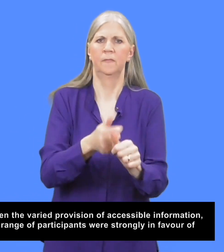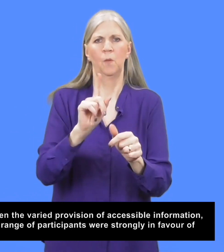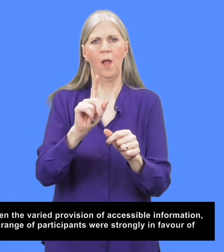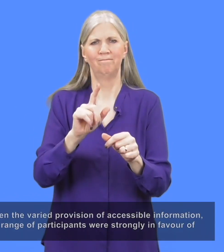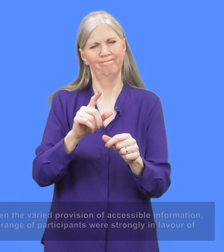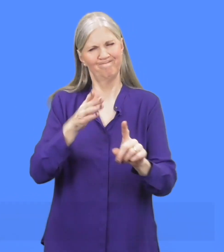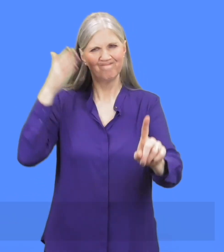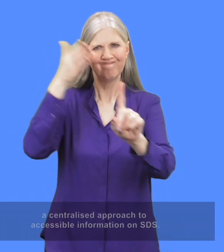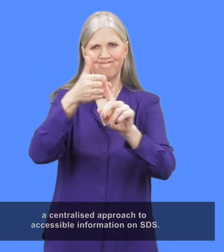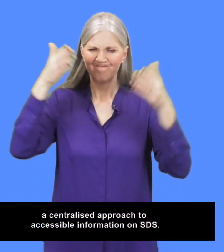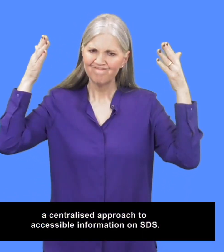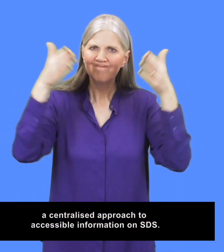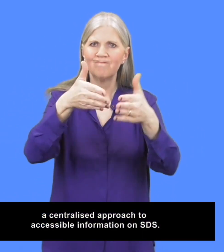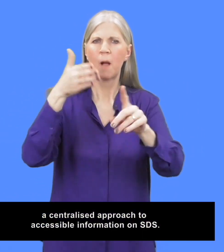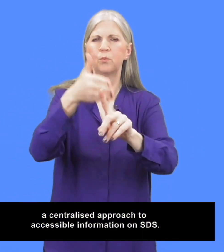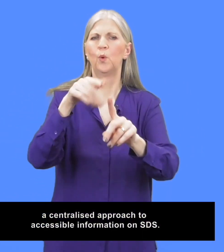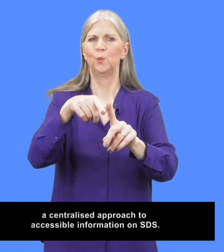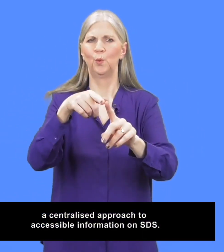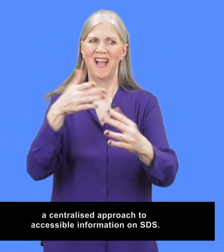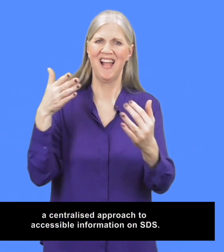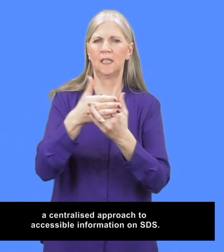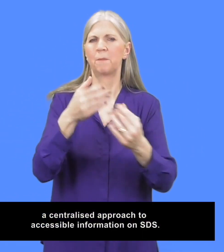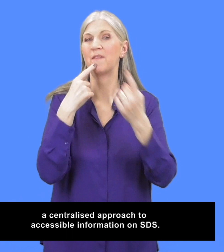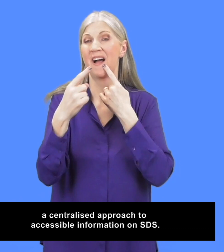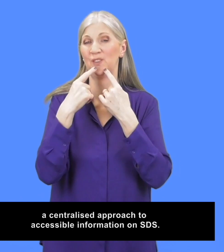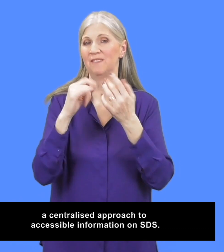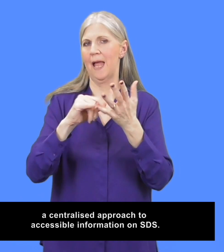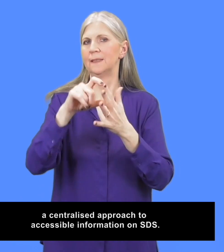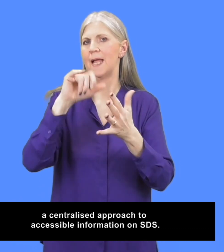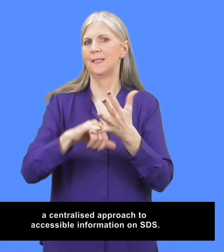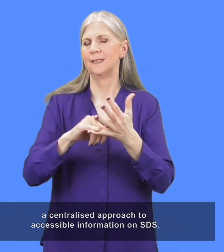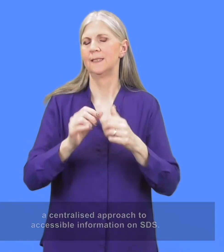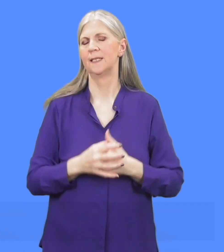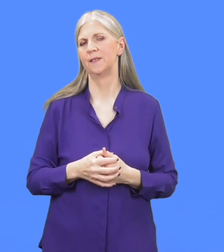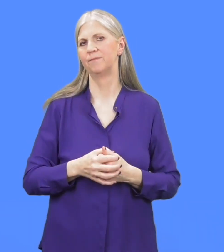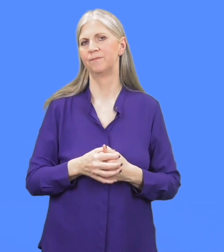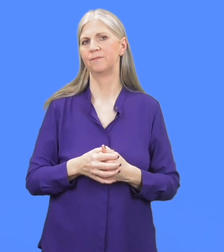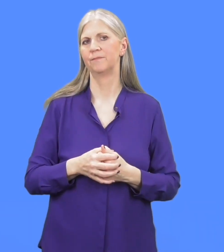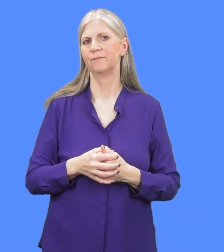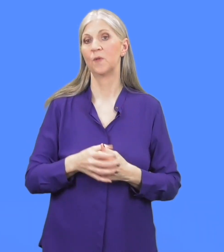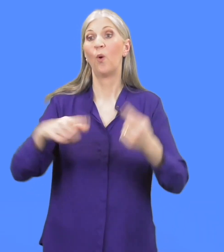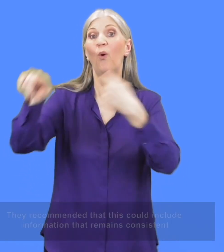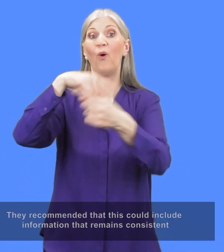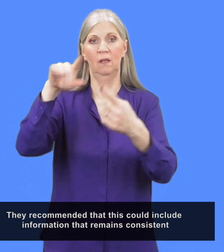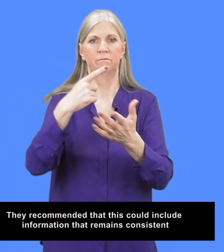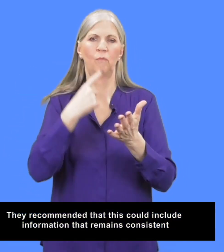of a centralised approach to accessible information on SDS. They recommended that this could